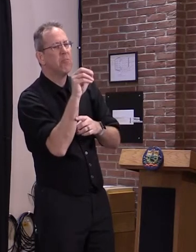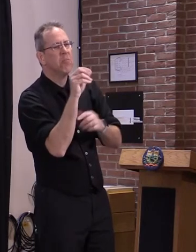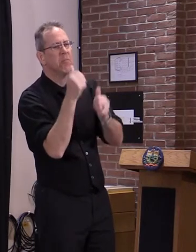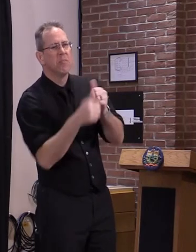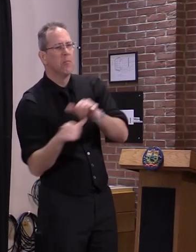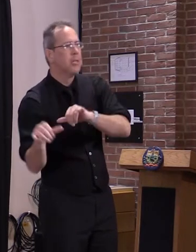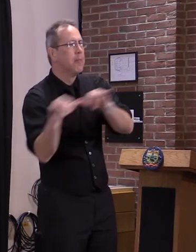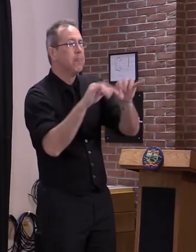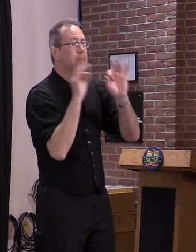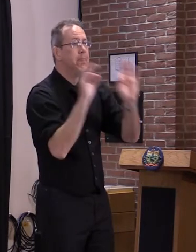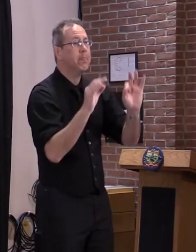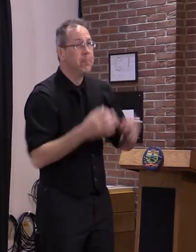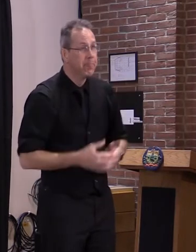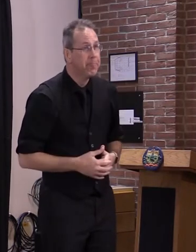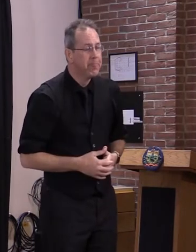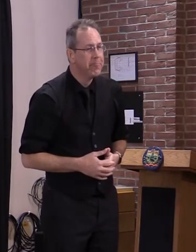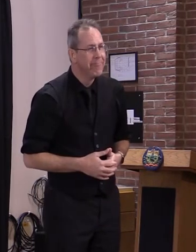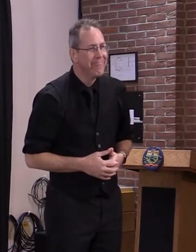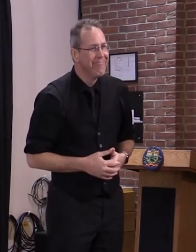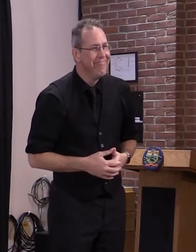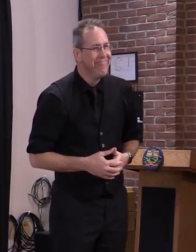Great, thank you.